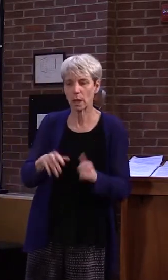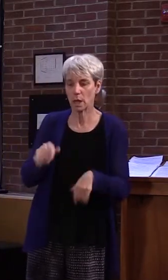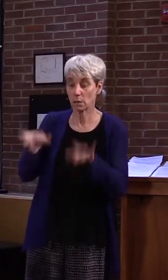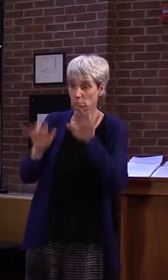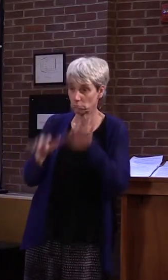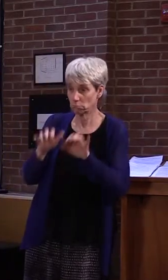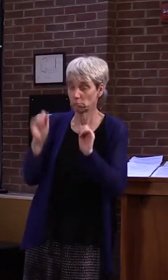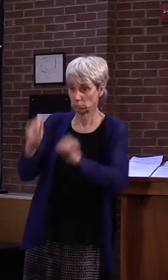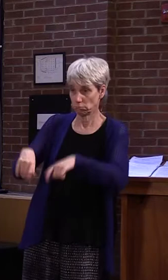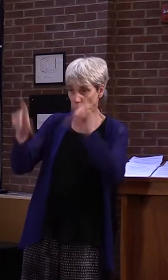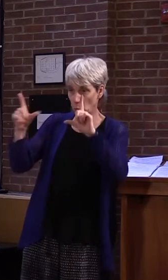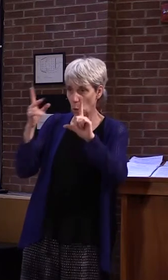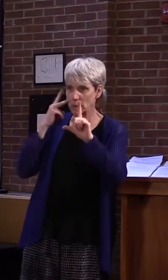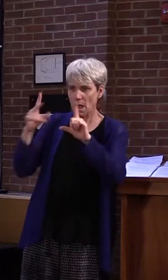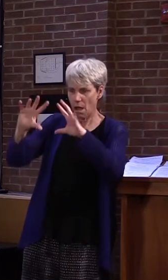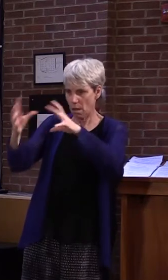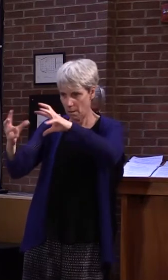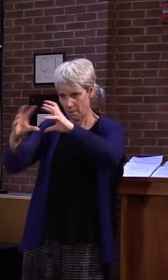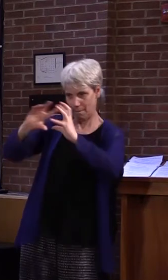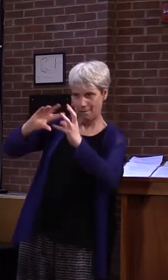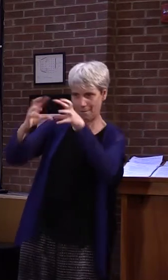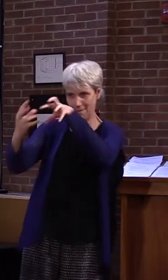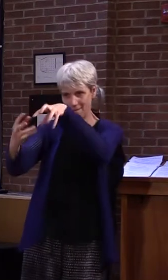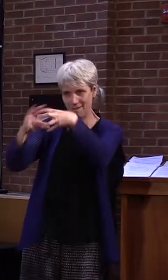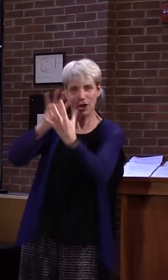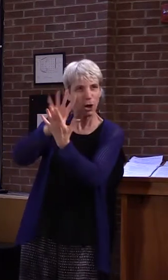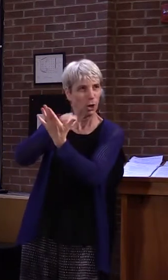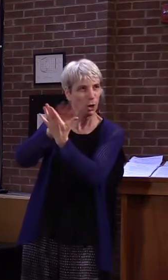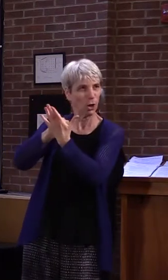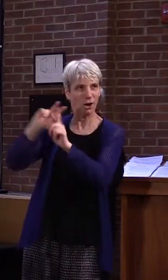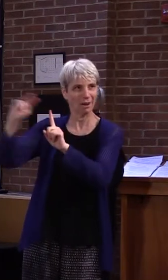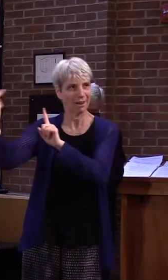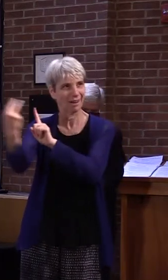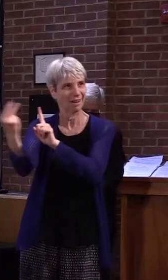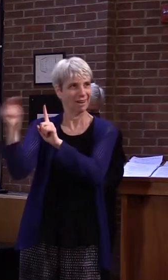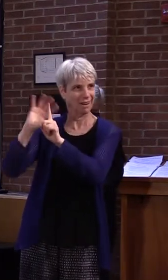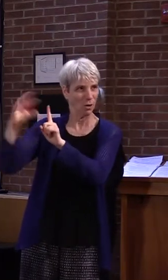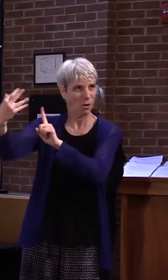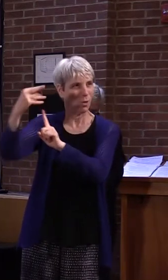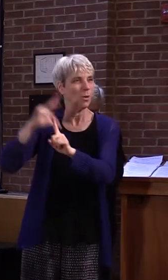are then uploaded to their online teaching platforms so students can access them 24/7.